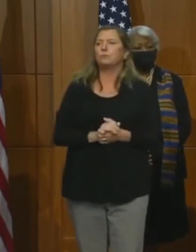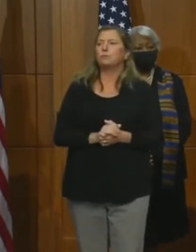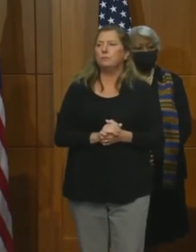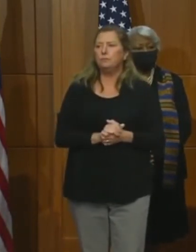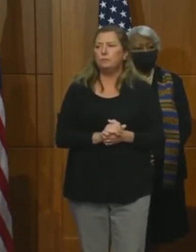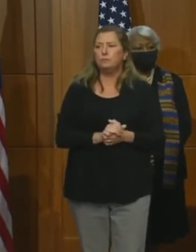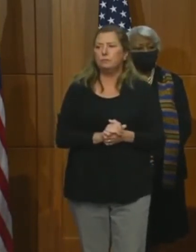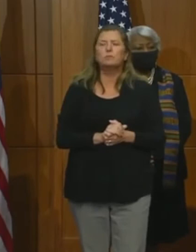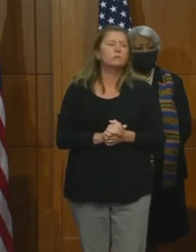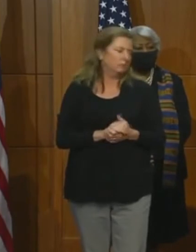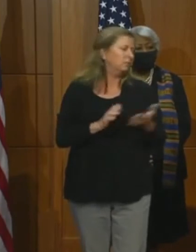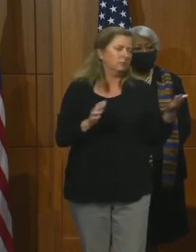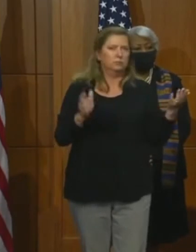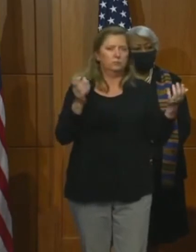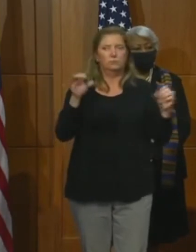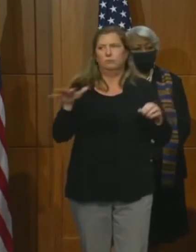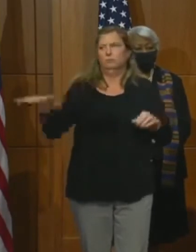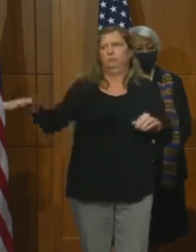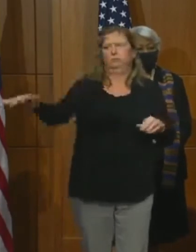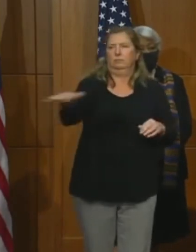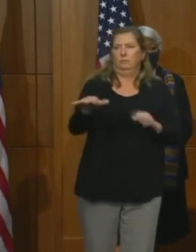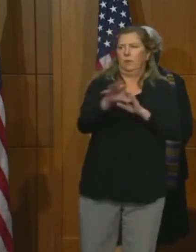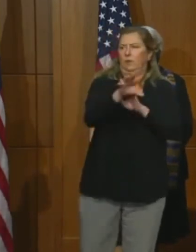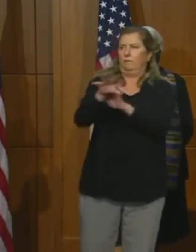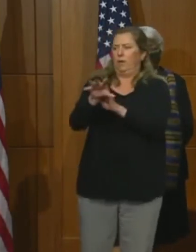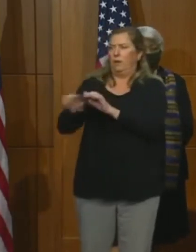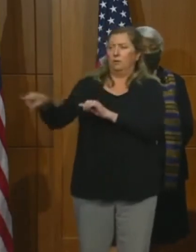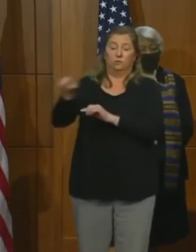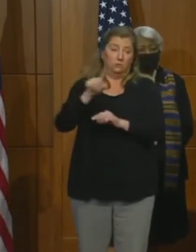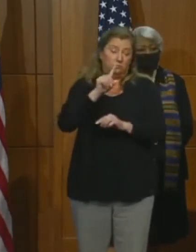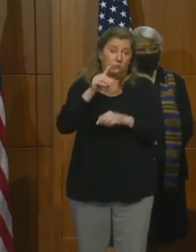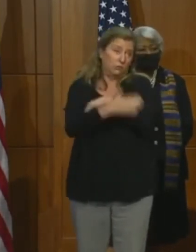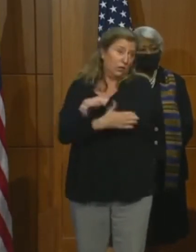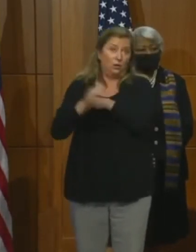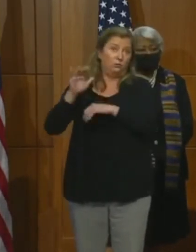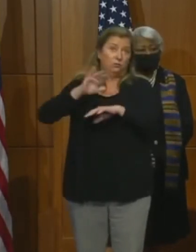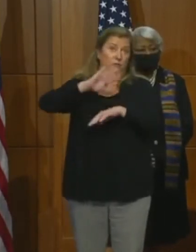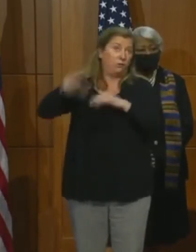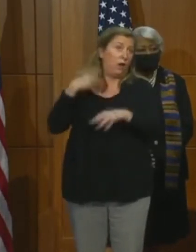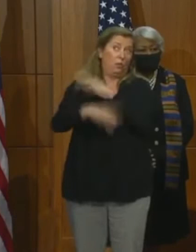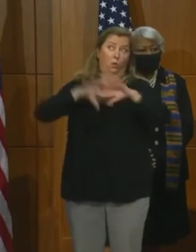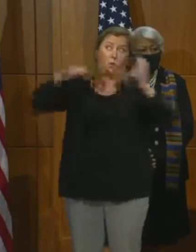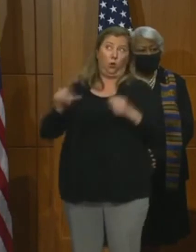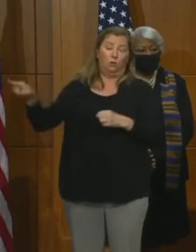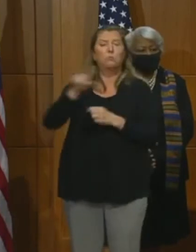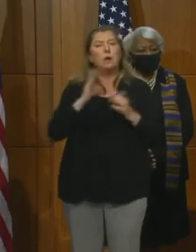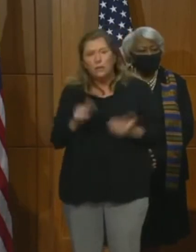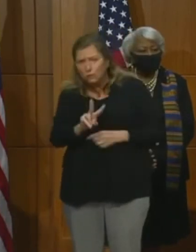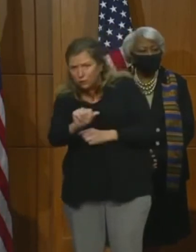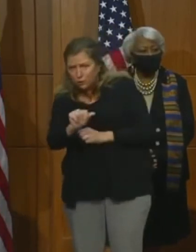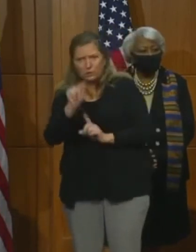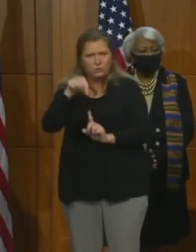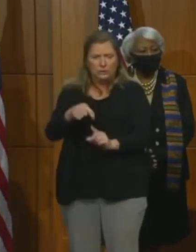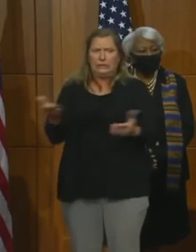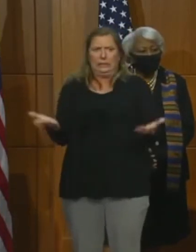there are a lot of troubling videos from across the country and across the world for that matter, but concentrated on Virginia and specifically